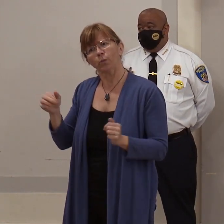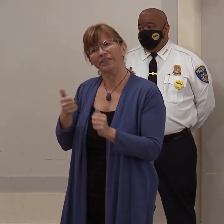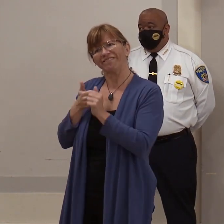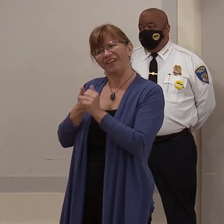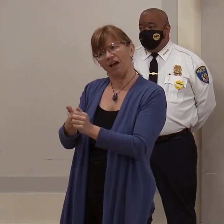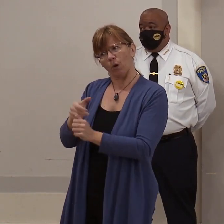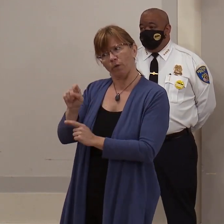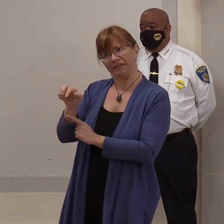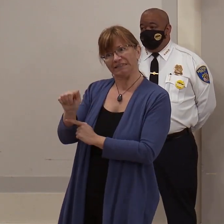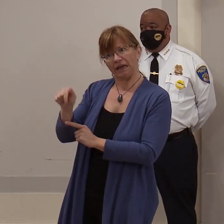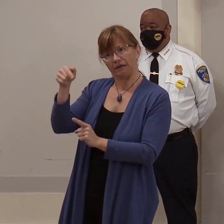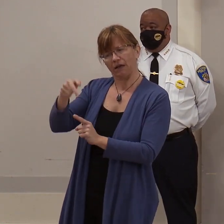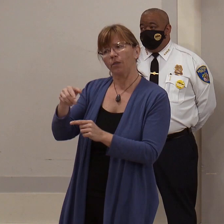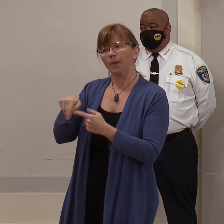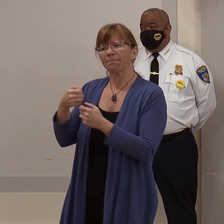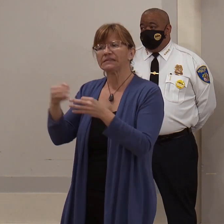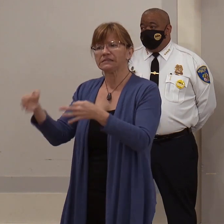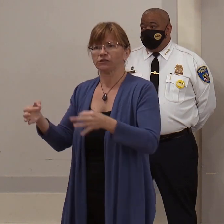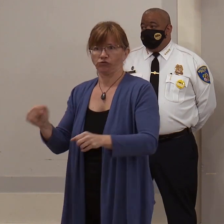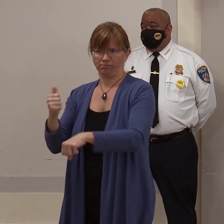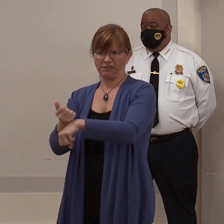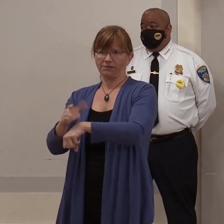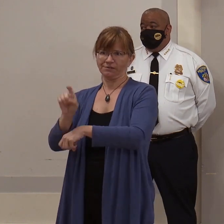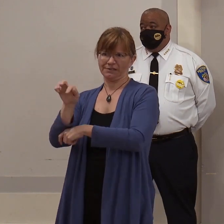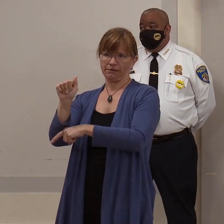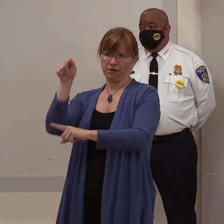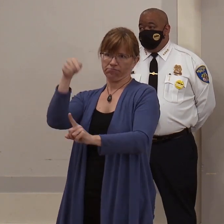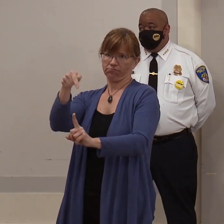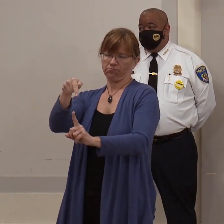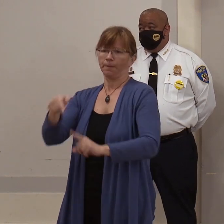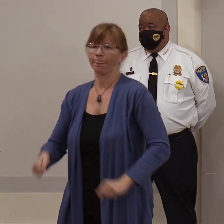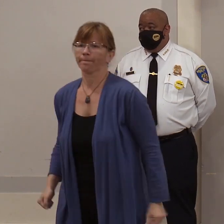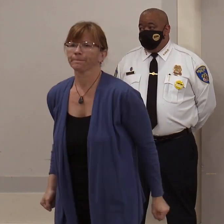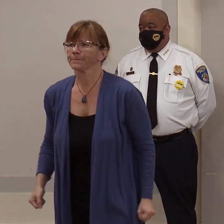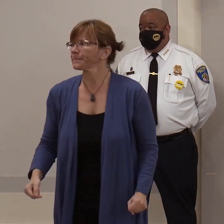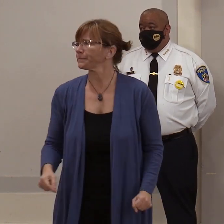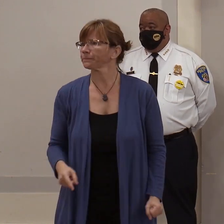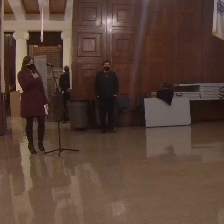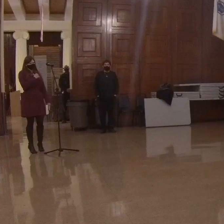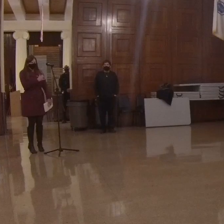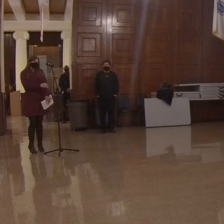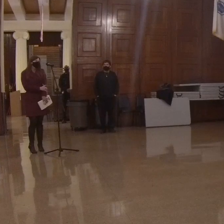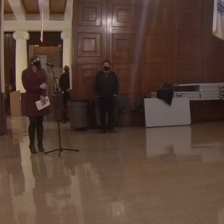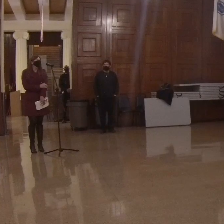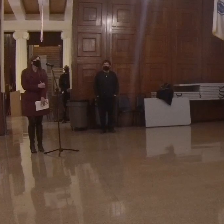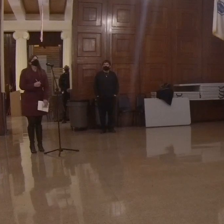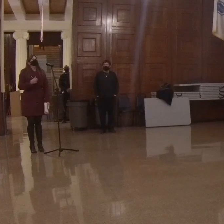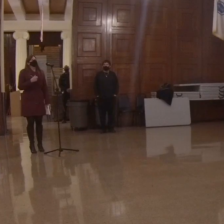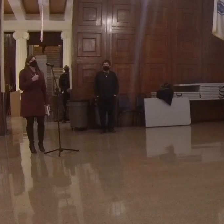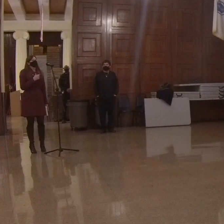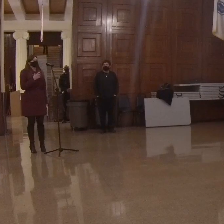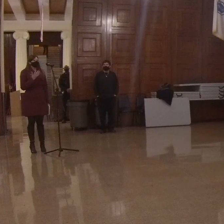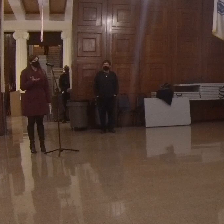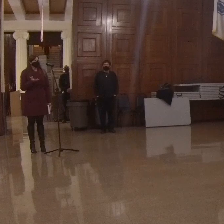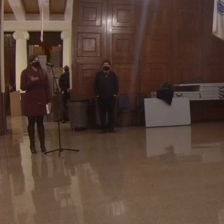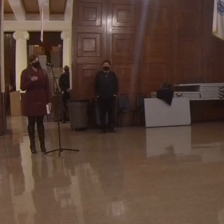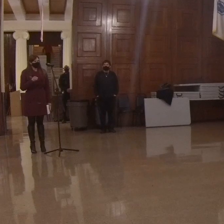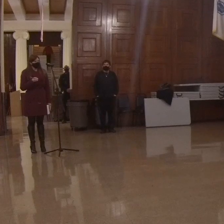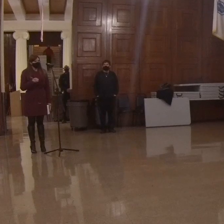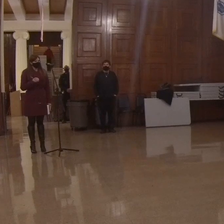always have. Okay, thank you. Emily, thank you for making my true Mervo track form go viral.